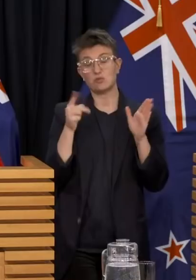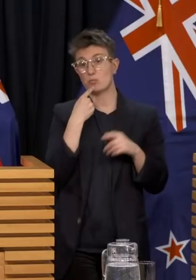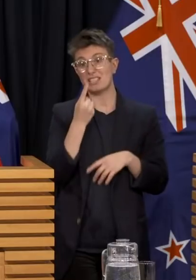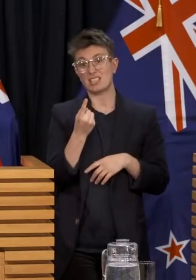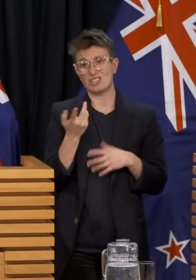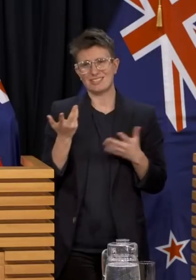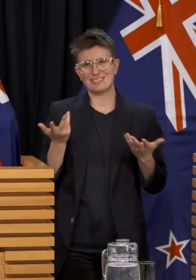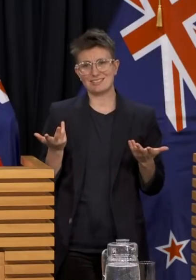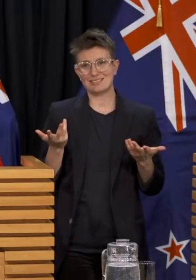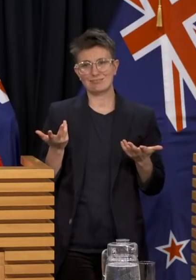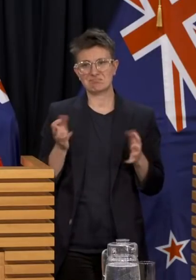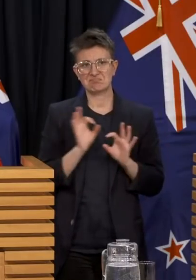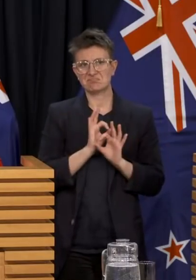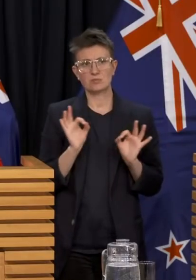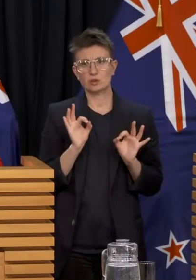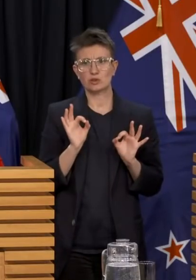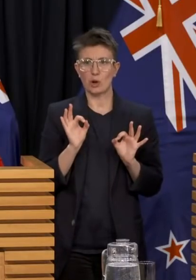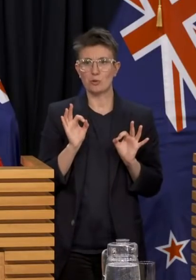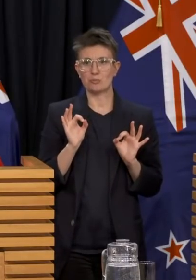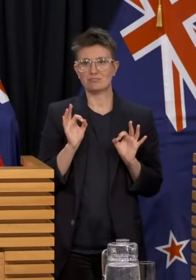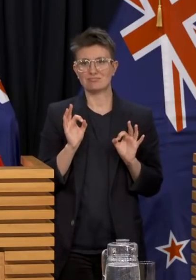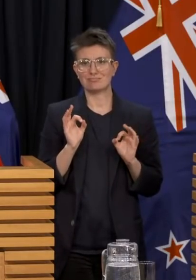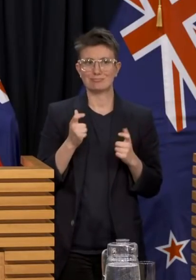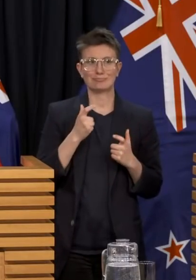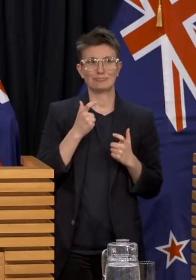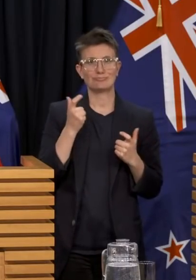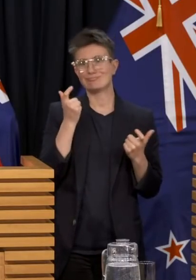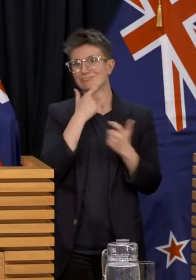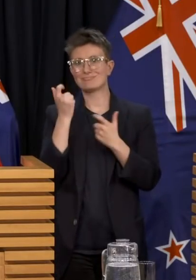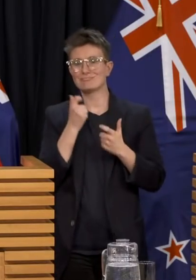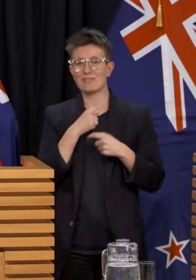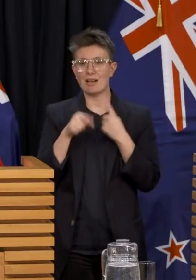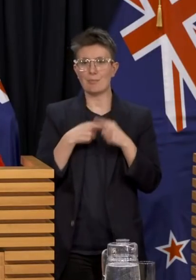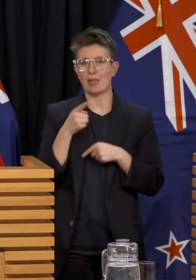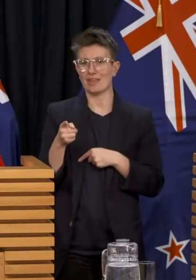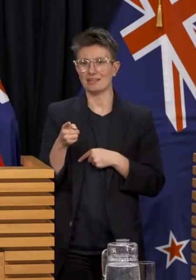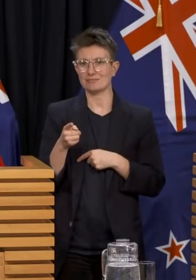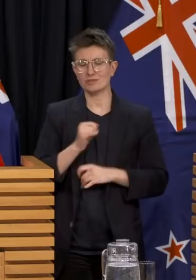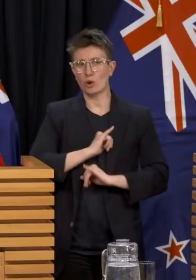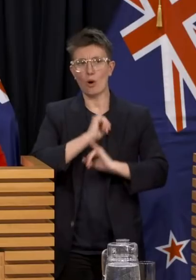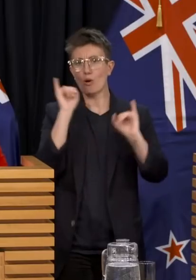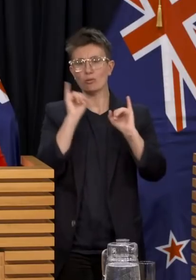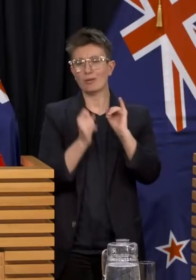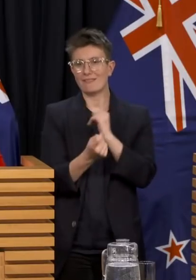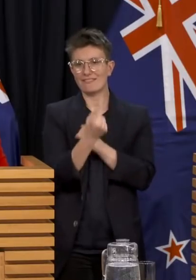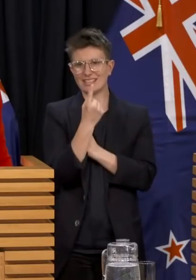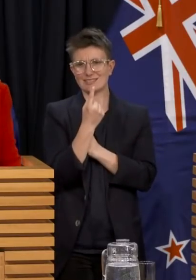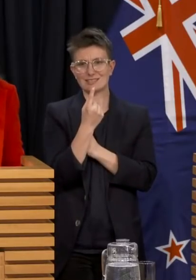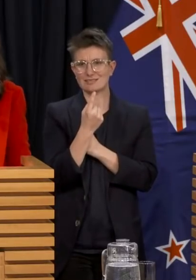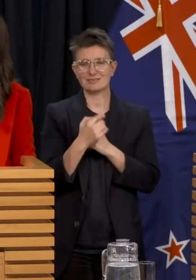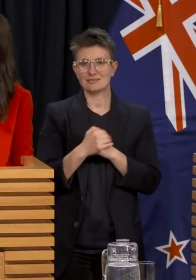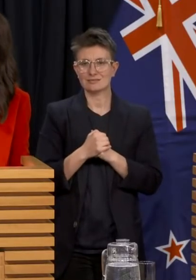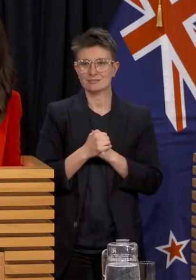to take that issue that has burned deeply into our history anything but